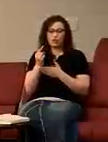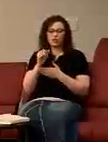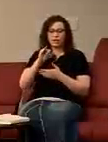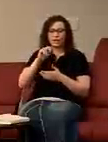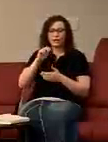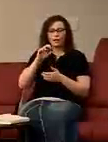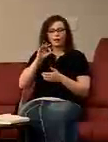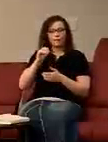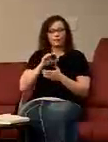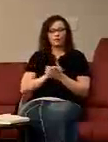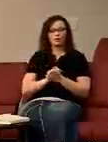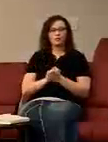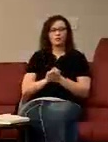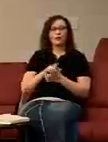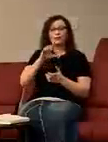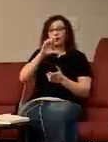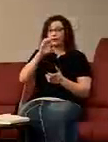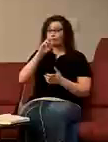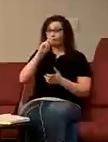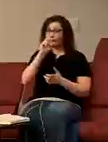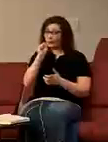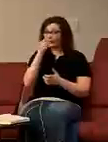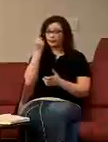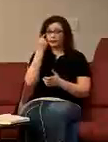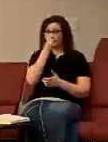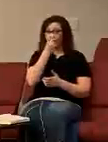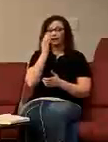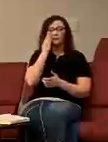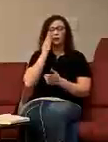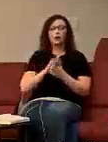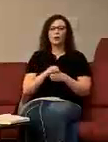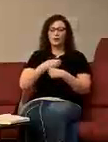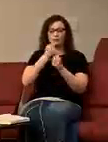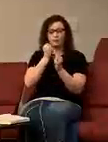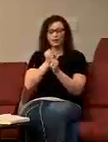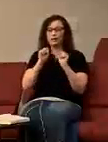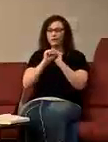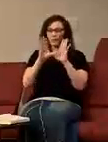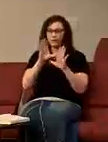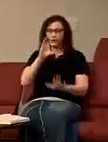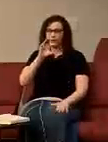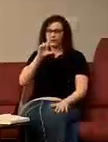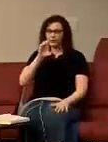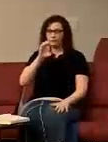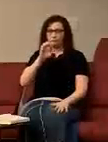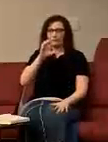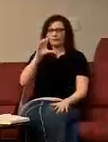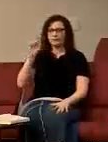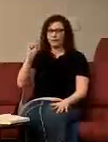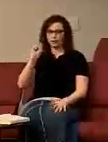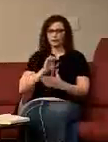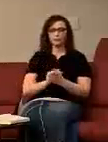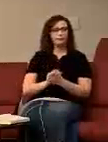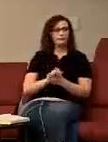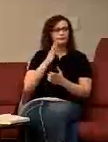eye. Now the lens is made out of clear cells. Now one cell doesn't know where it is in